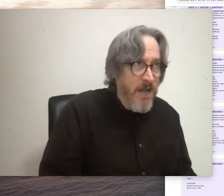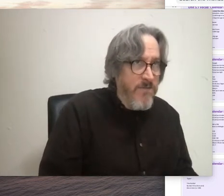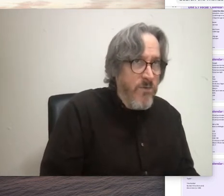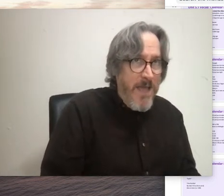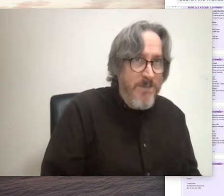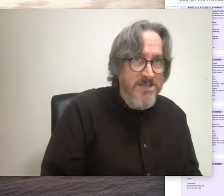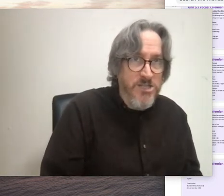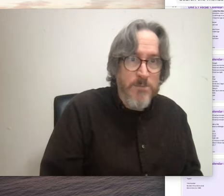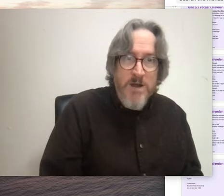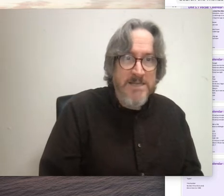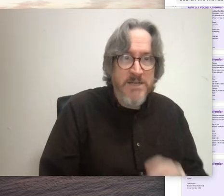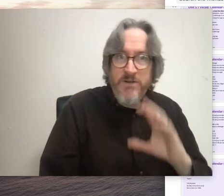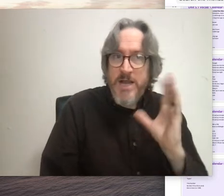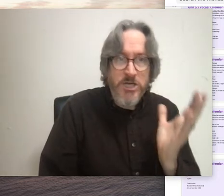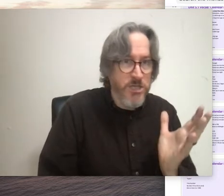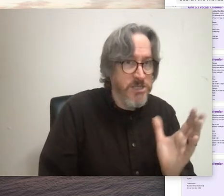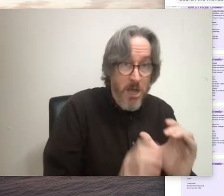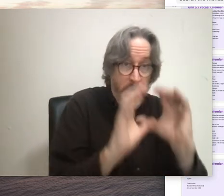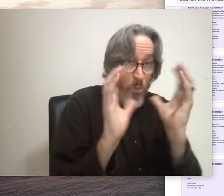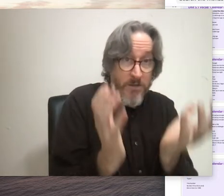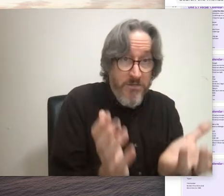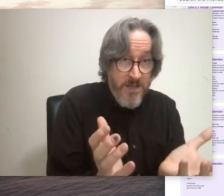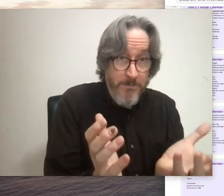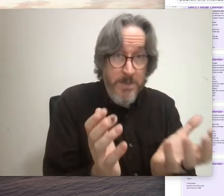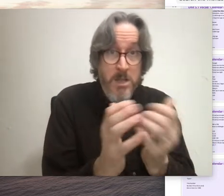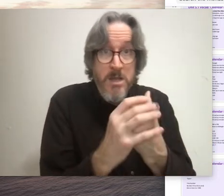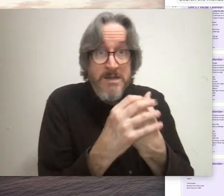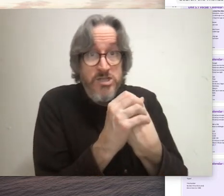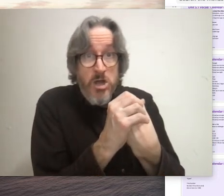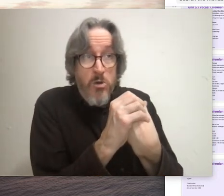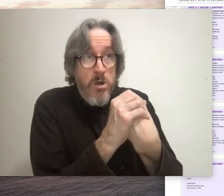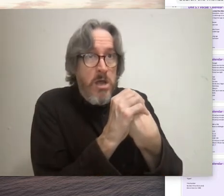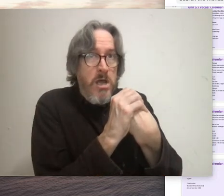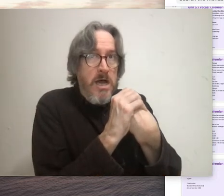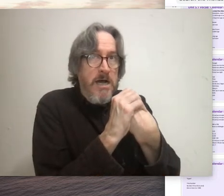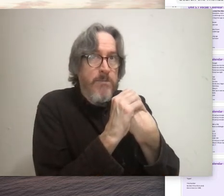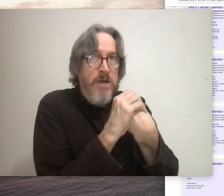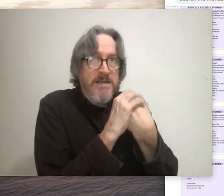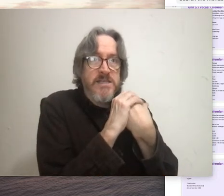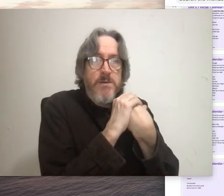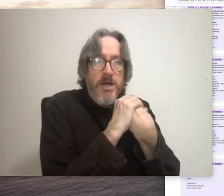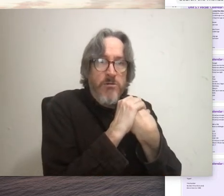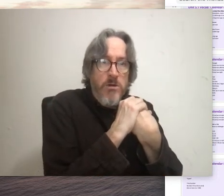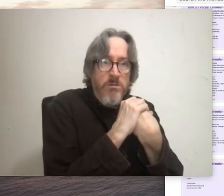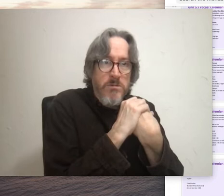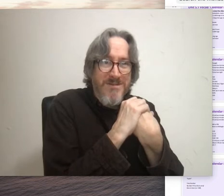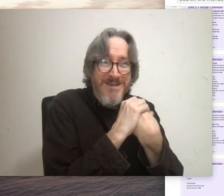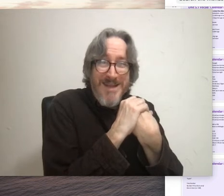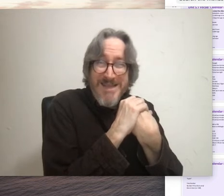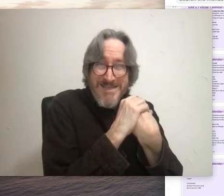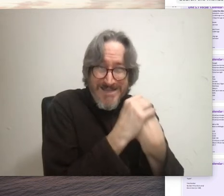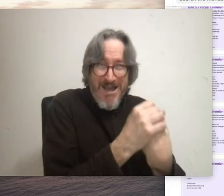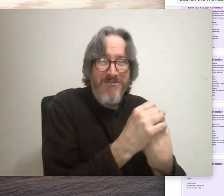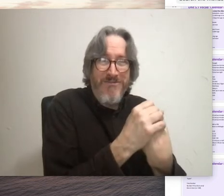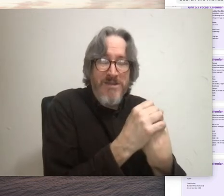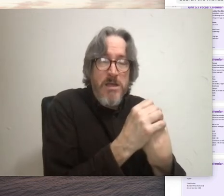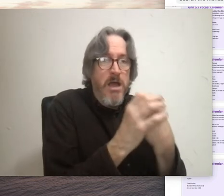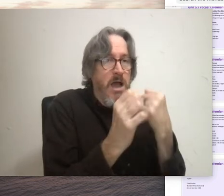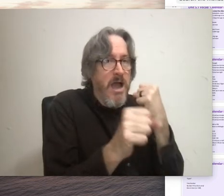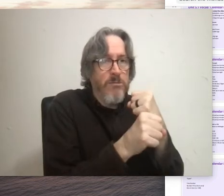And a lot of vocab is just practicing variations on one theme. So practicing them on your own is